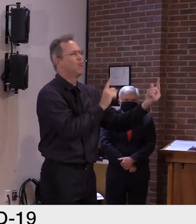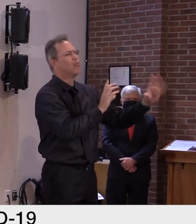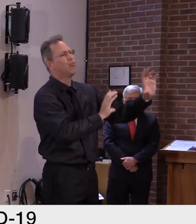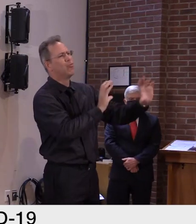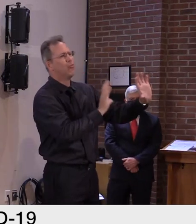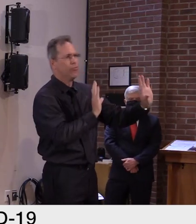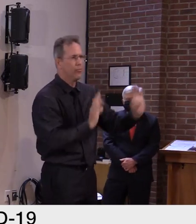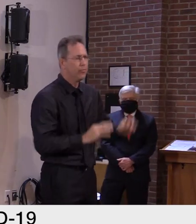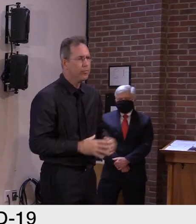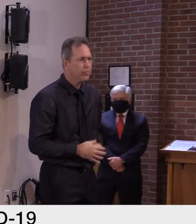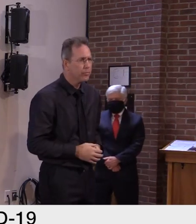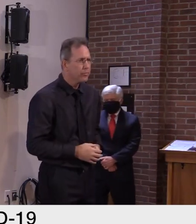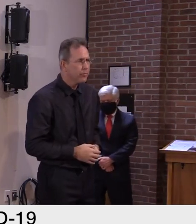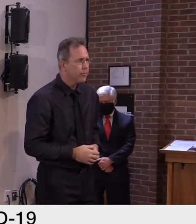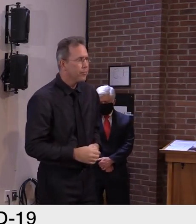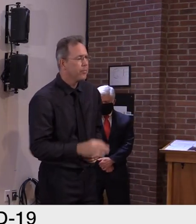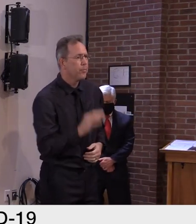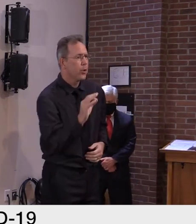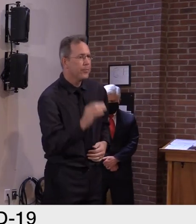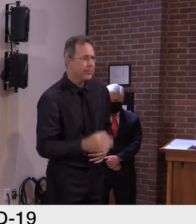Greg, the County Courier.